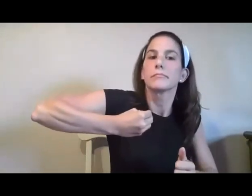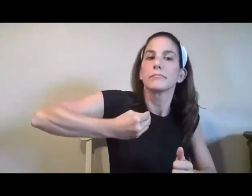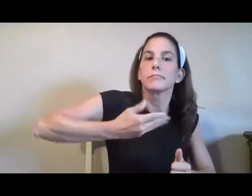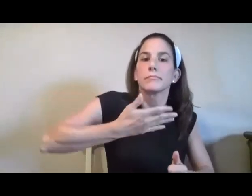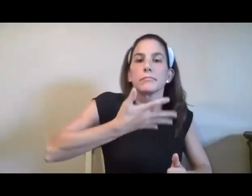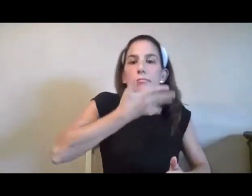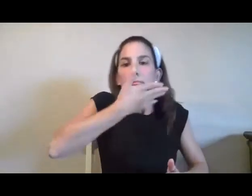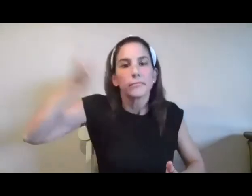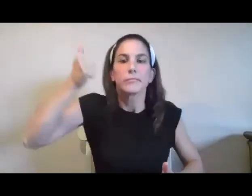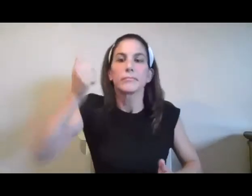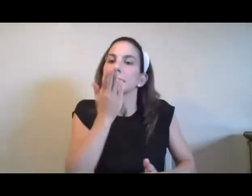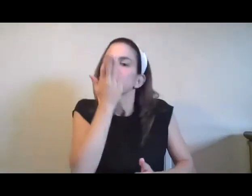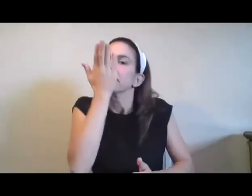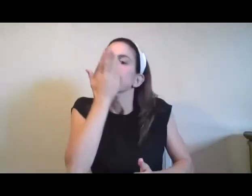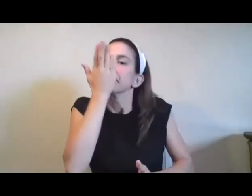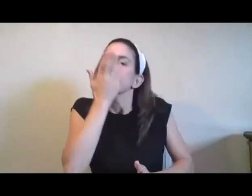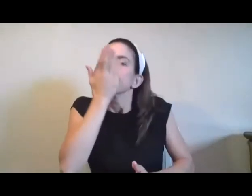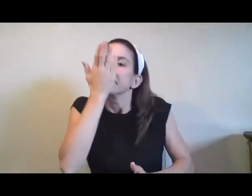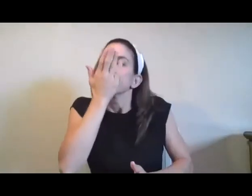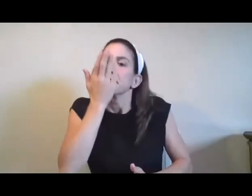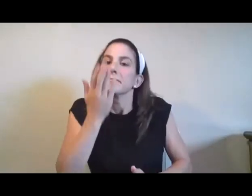most fragrant,